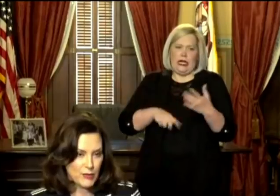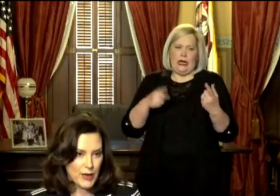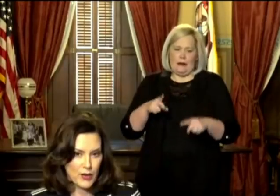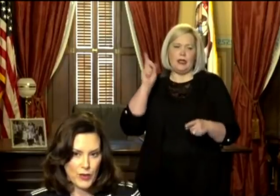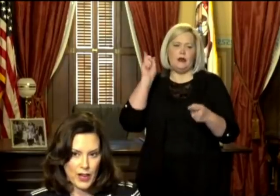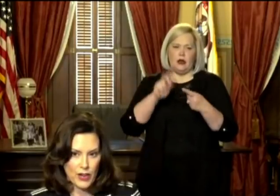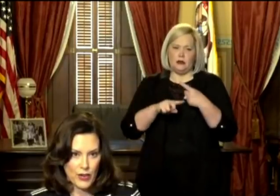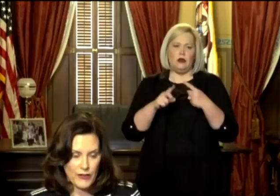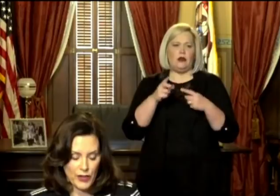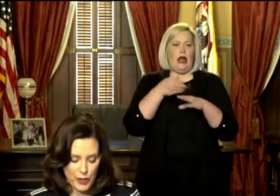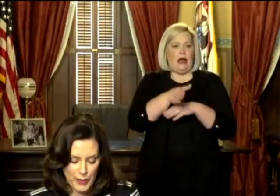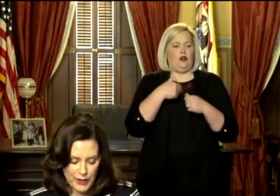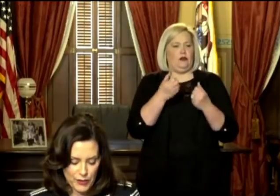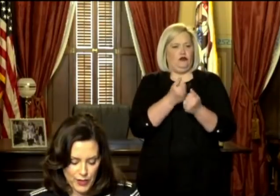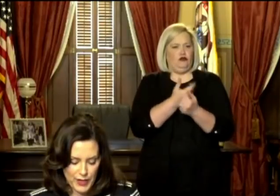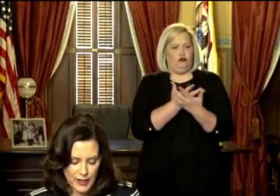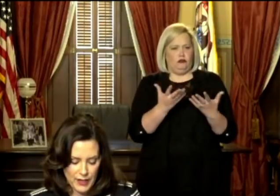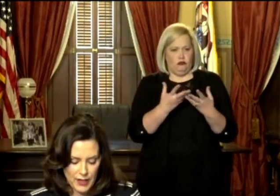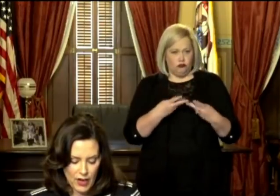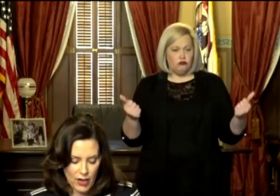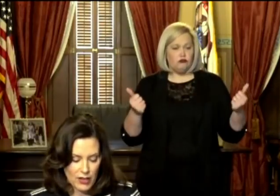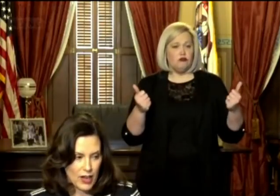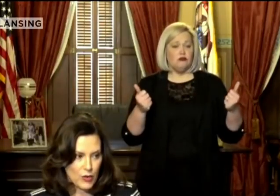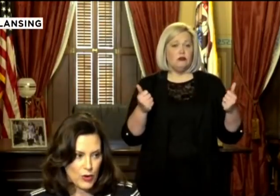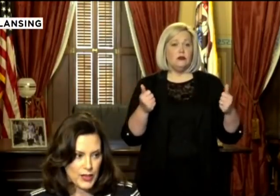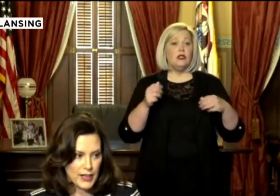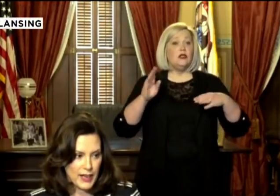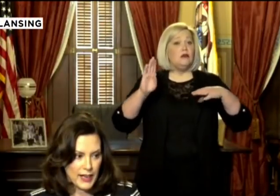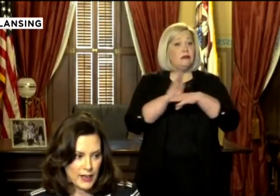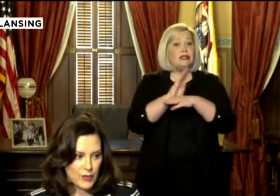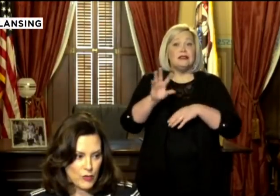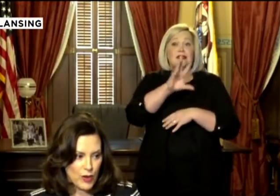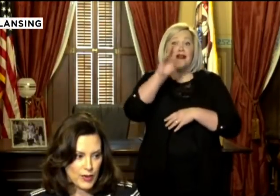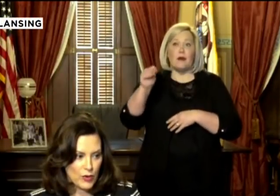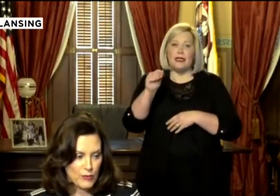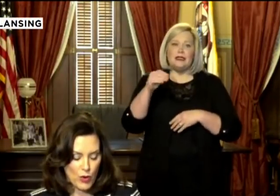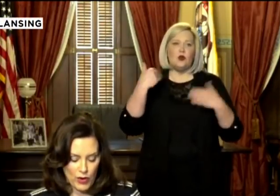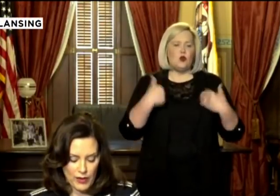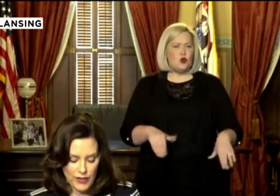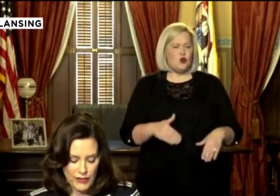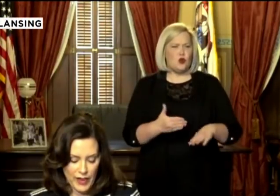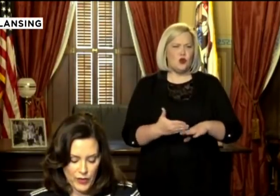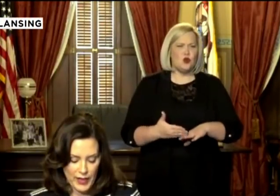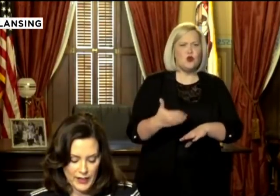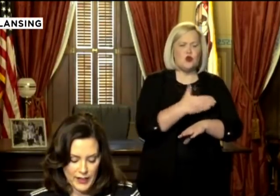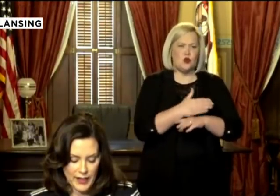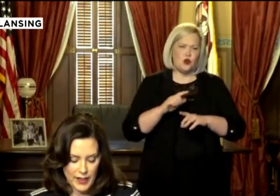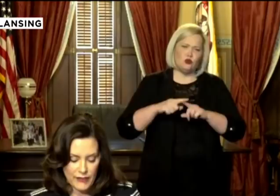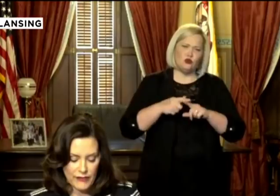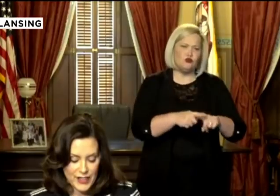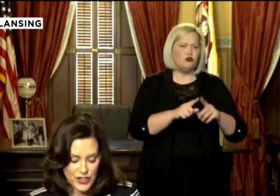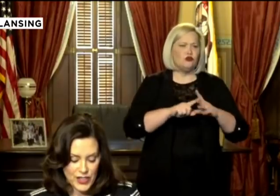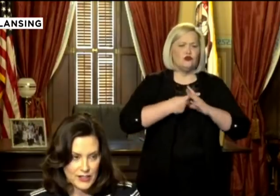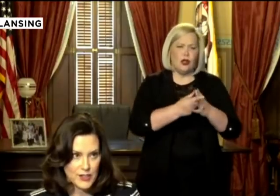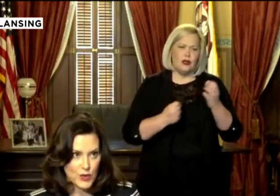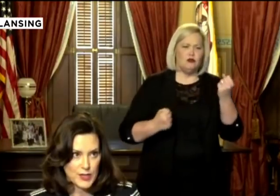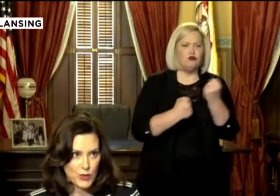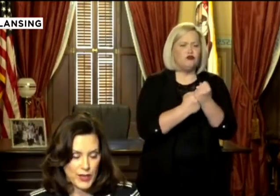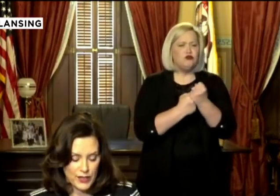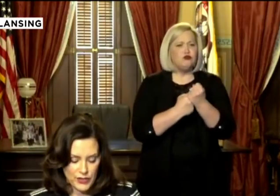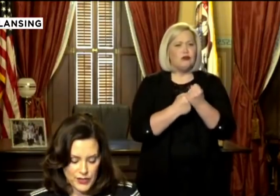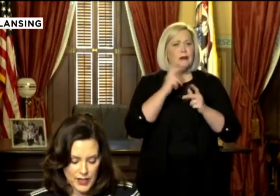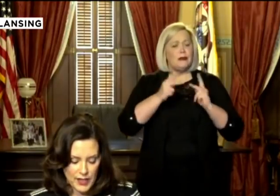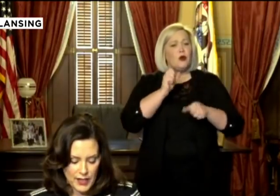have stepped up, and we are grateful. The big 3 all are working on one or more of the following: face